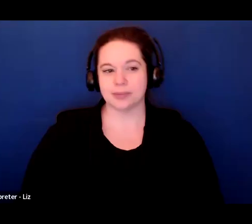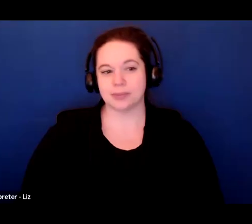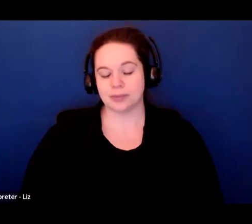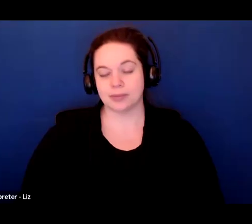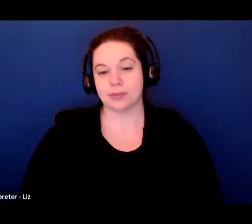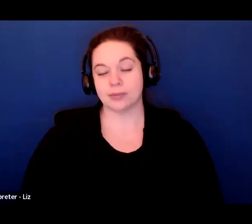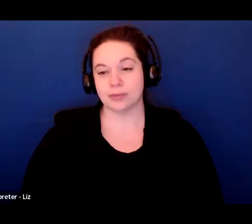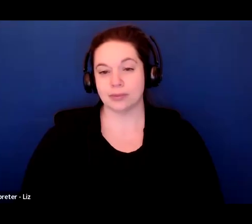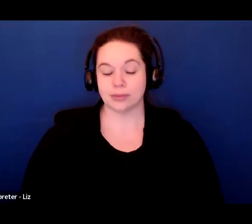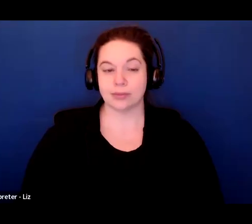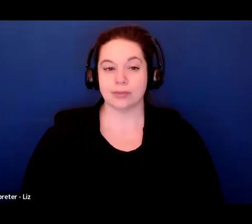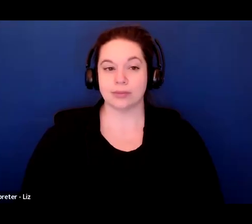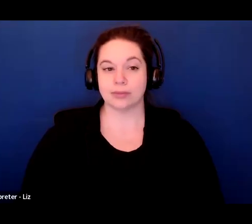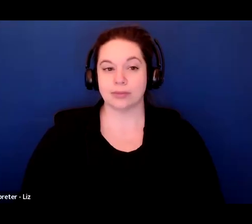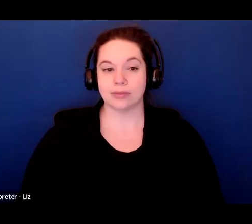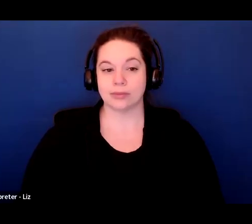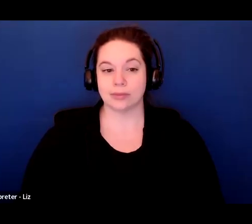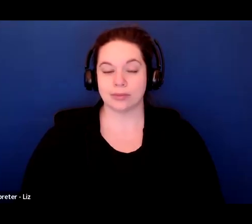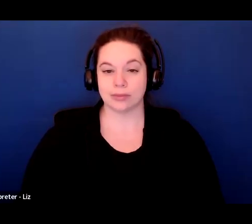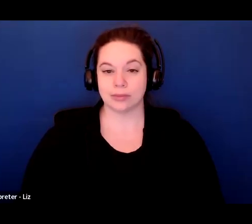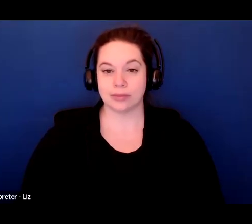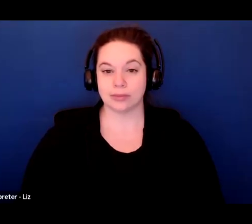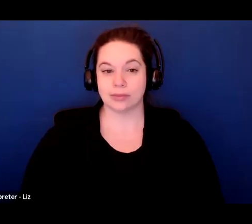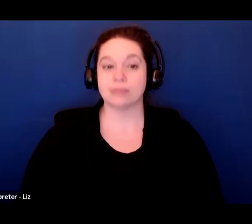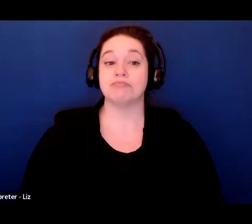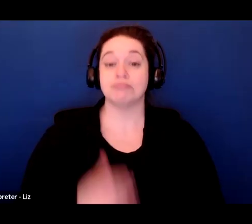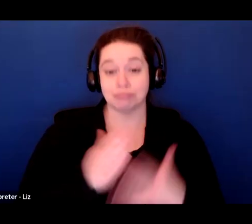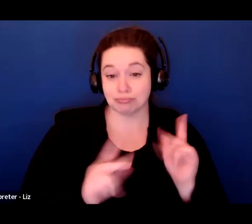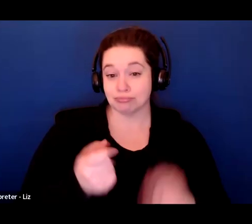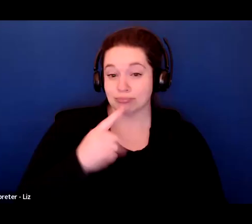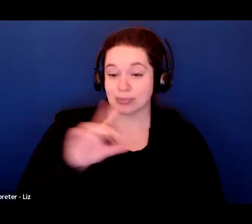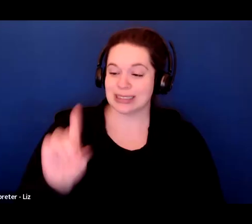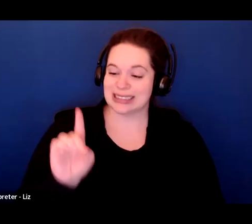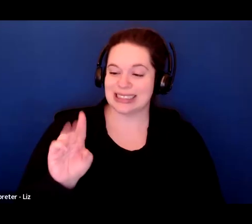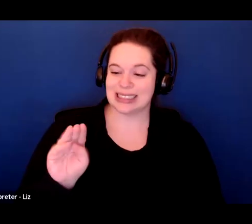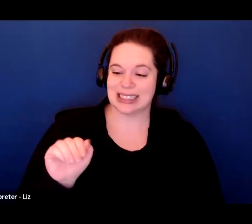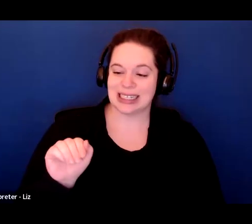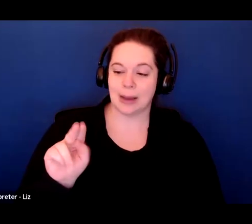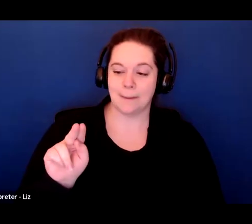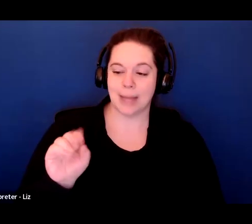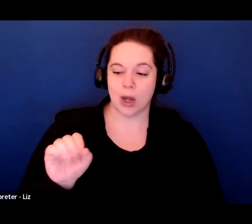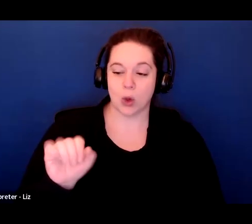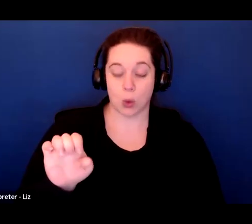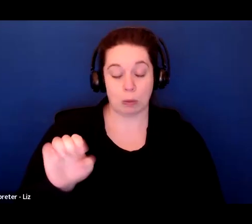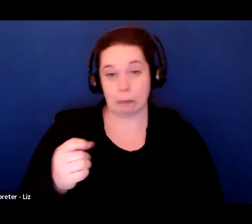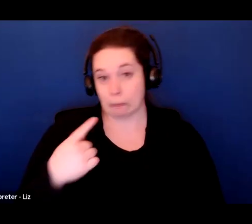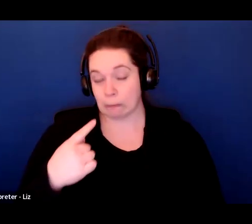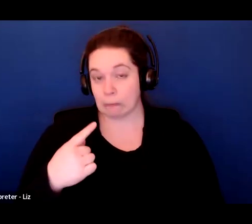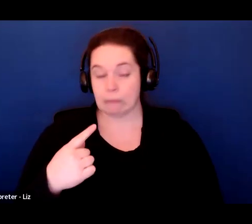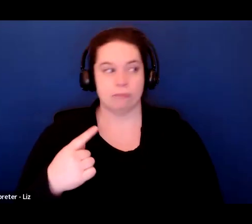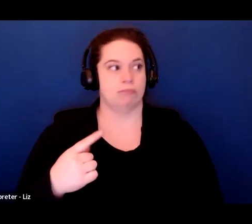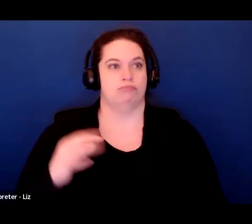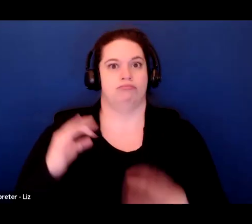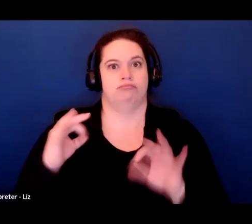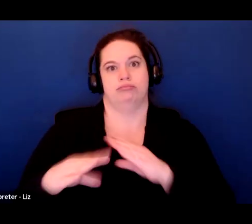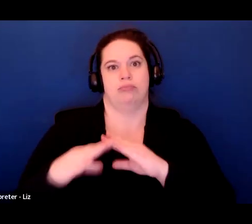But there's some people who do the D-mannose and they find it very, very good for warding off